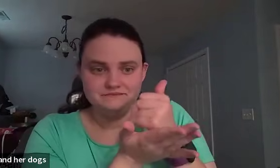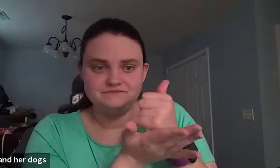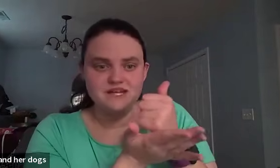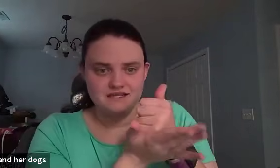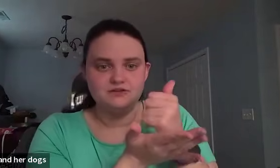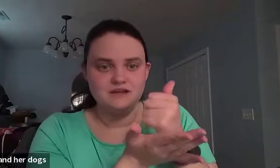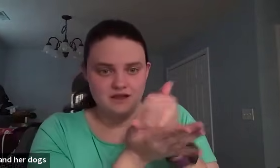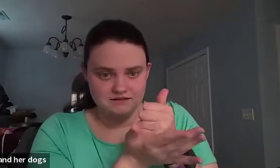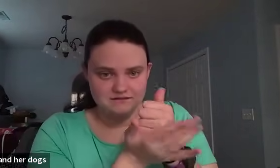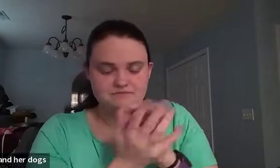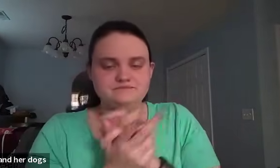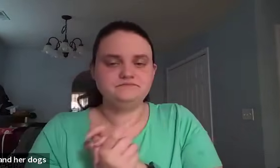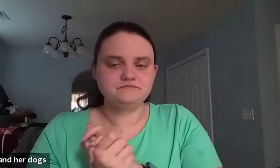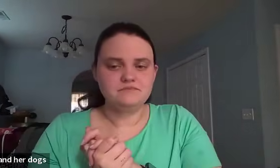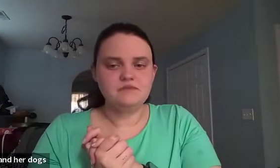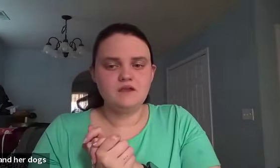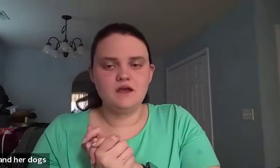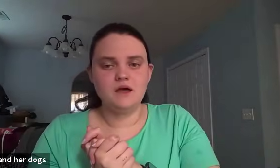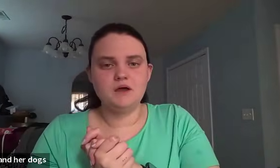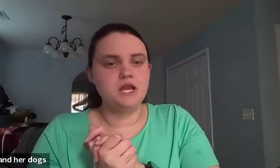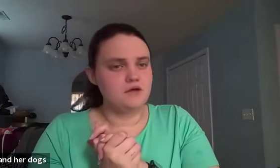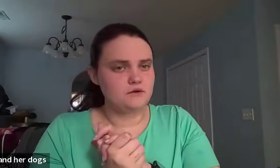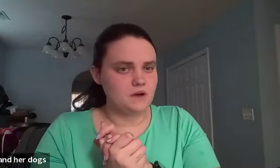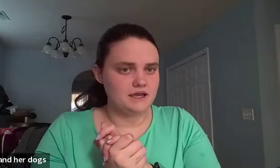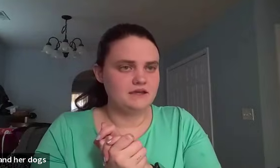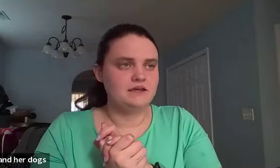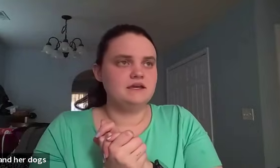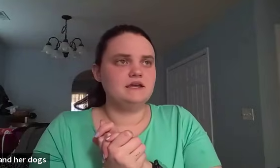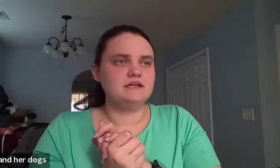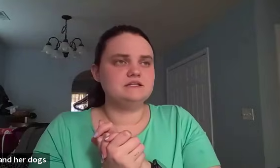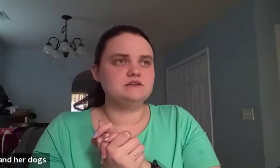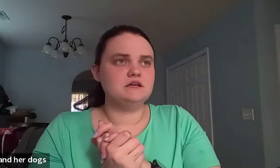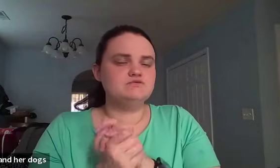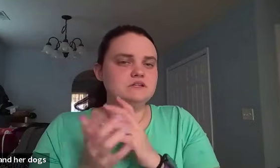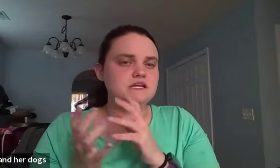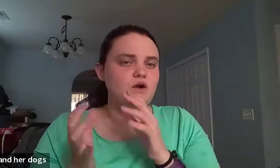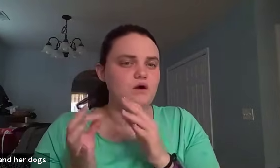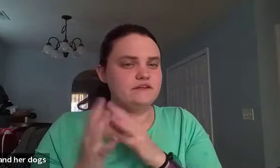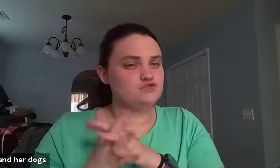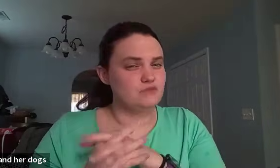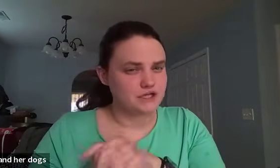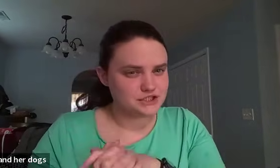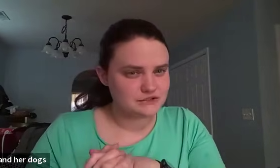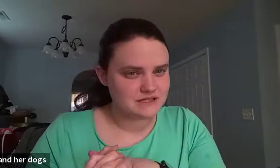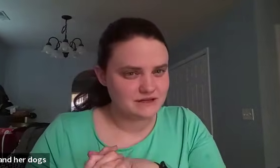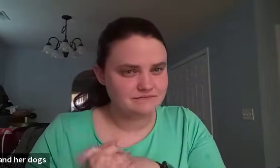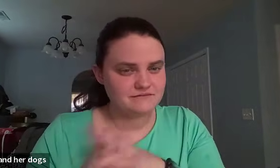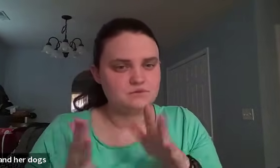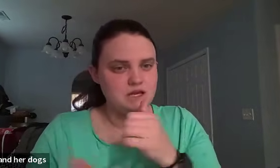Okay, that's how you can ask. Another way is it's really called the directional sign. That's what